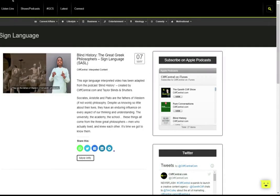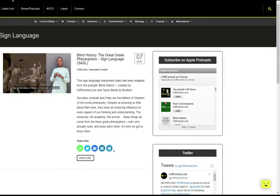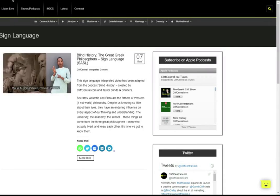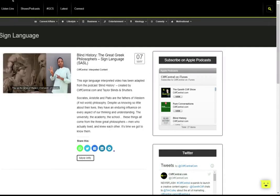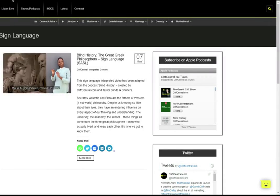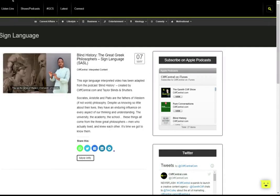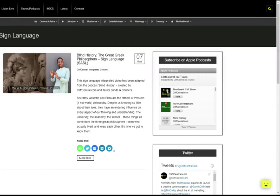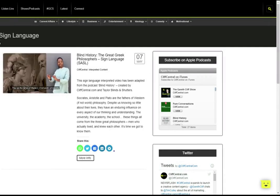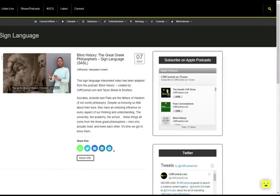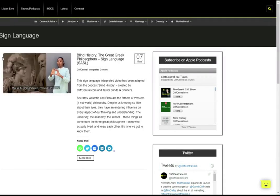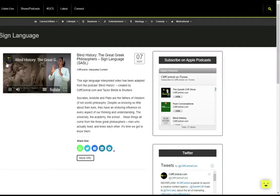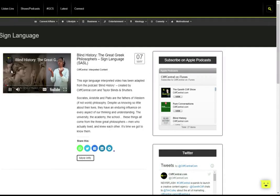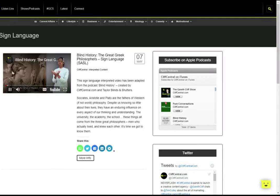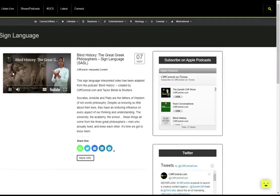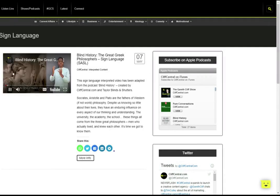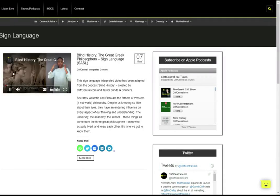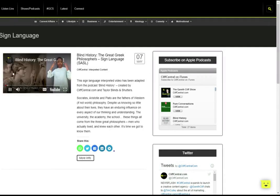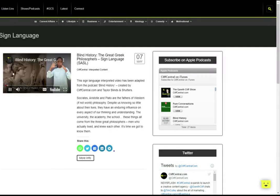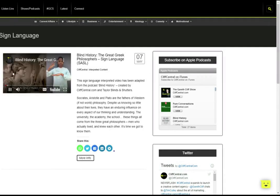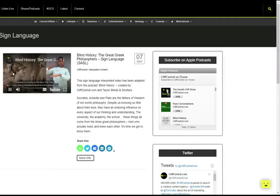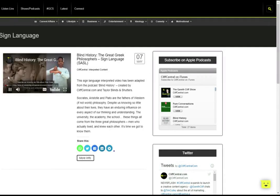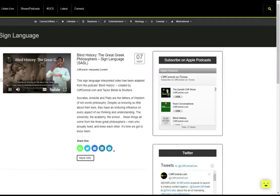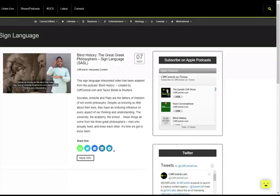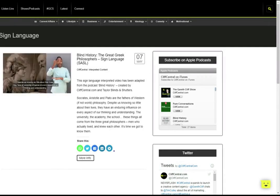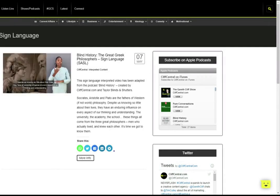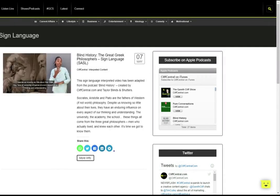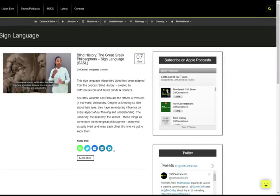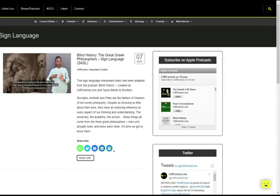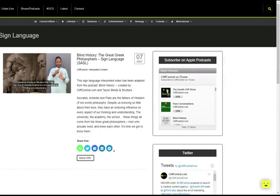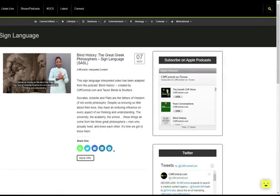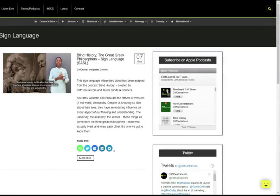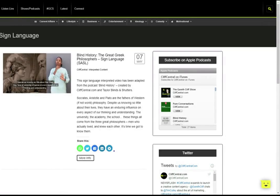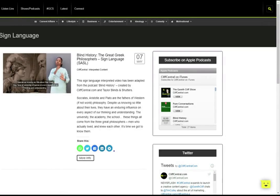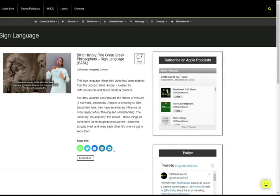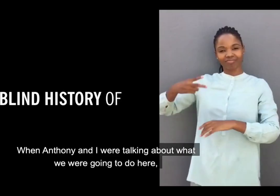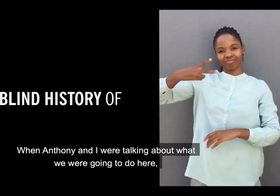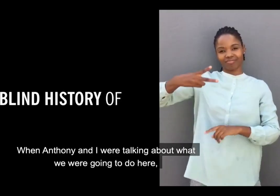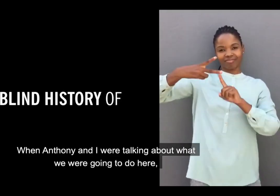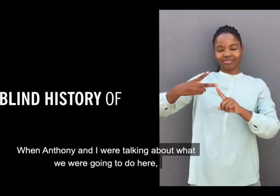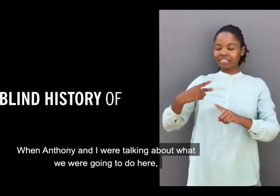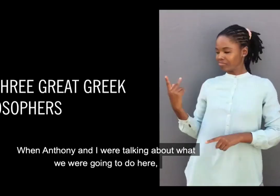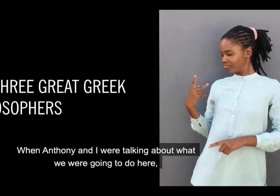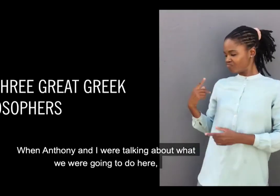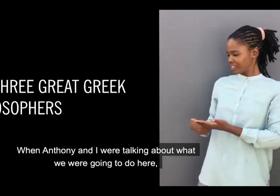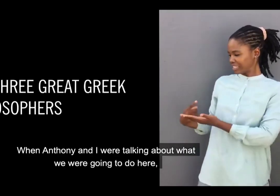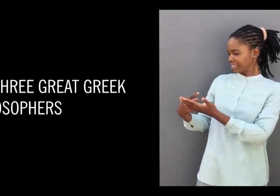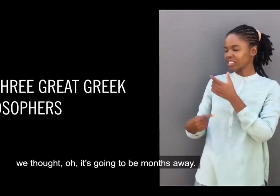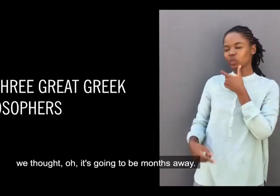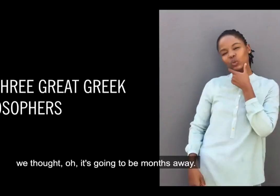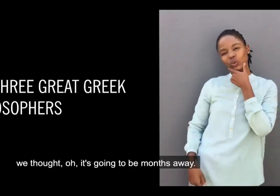we've also made a visual aspect of it available. So you'll see that if you go into the YouTube channel, you'll see me